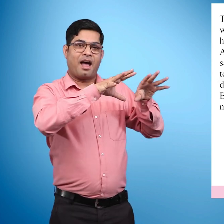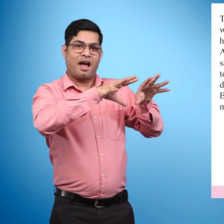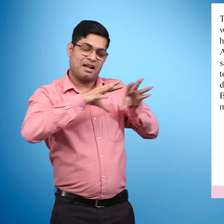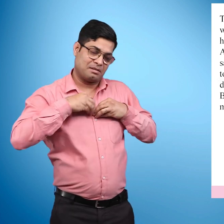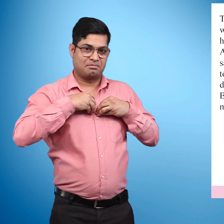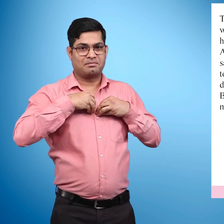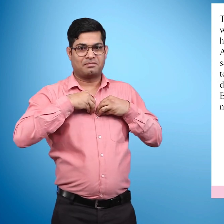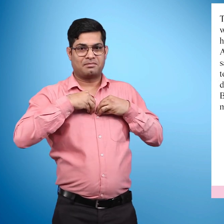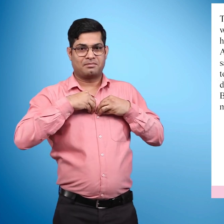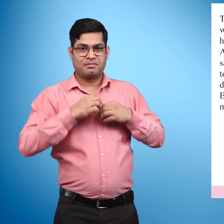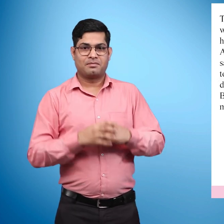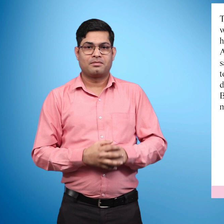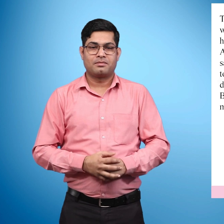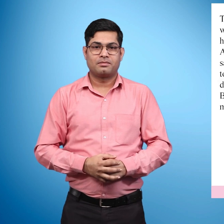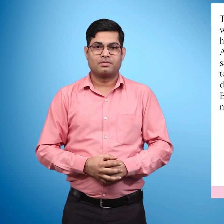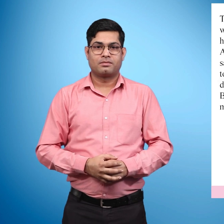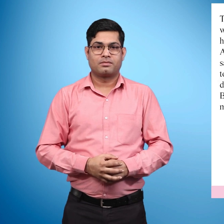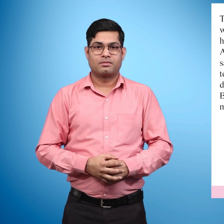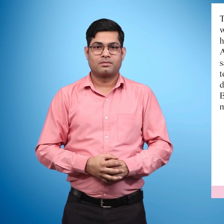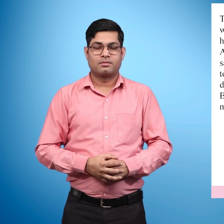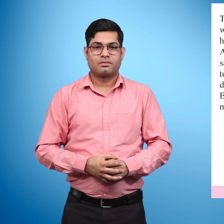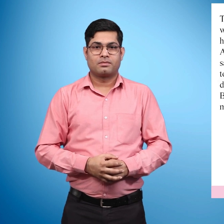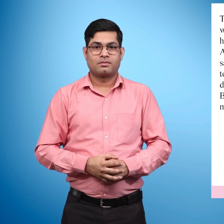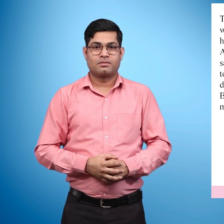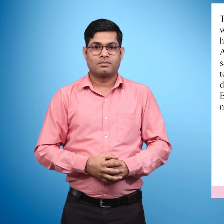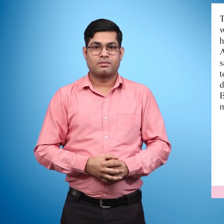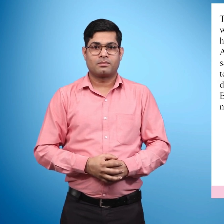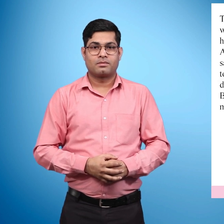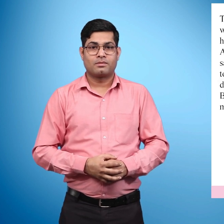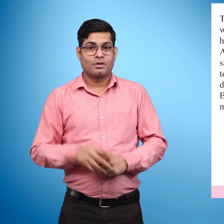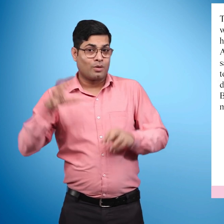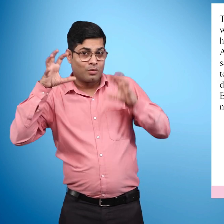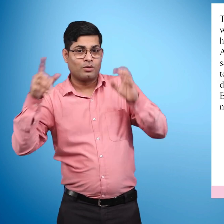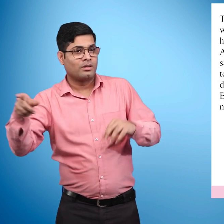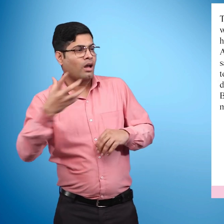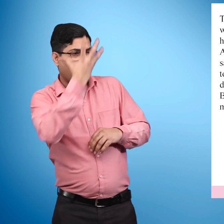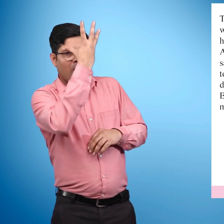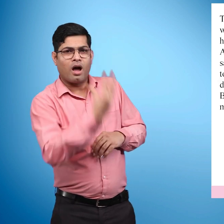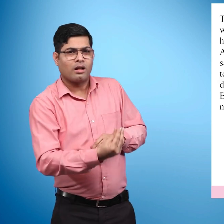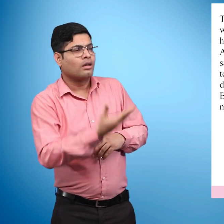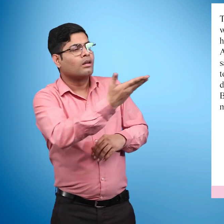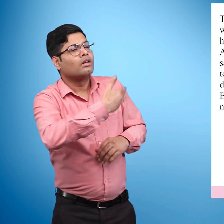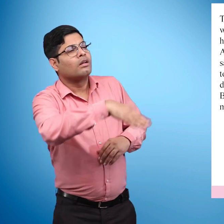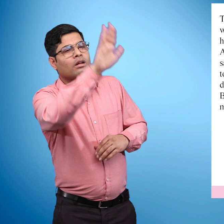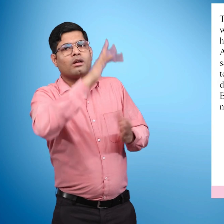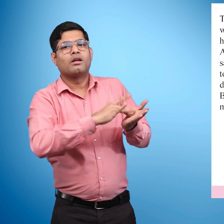you. I admit to being defeated. But where will you go